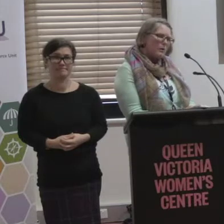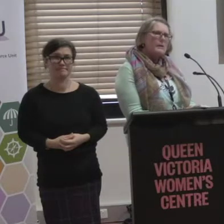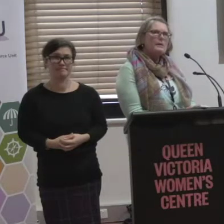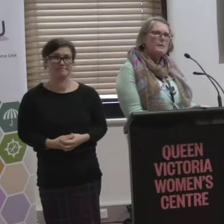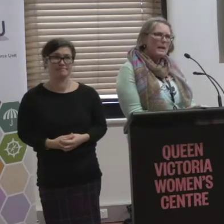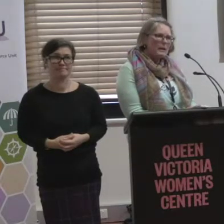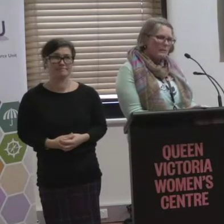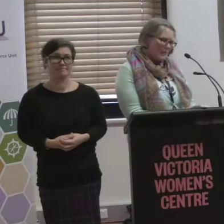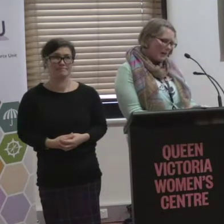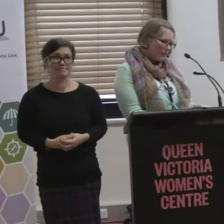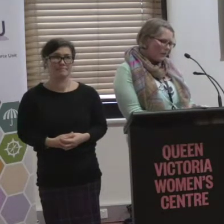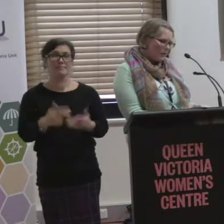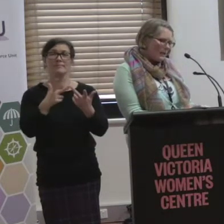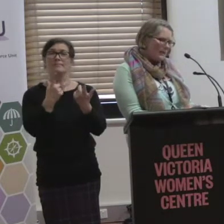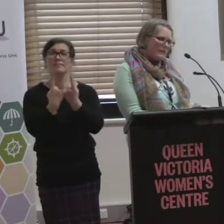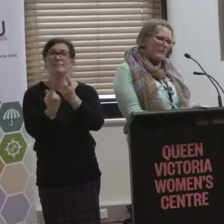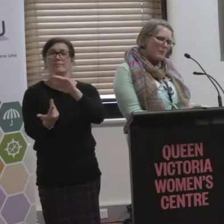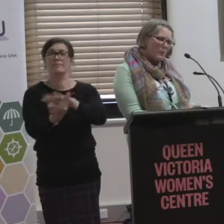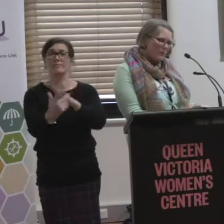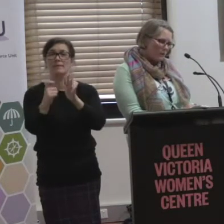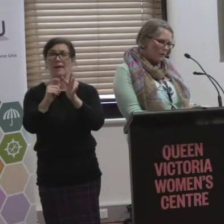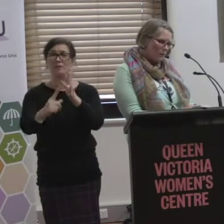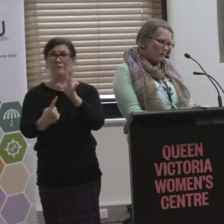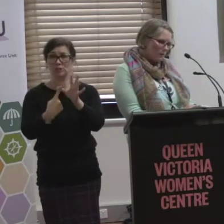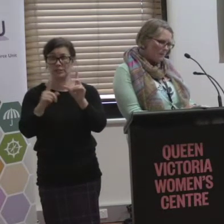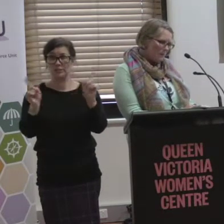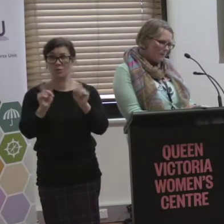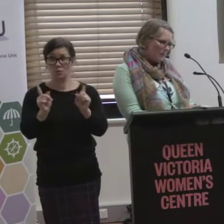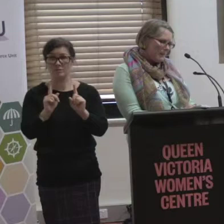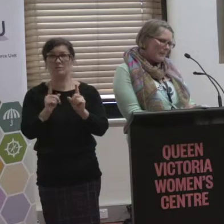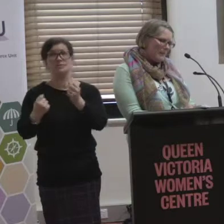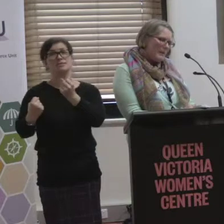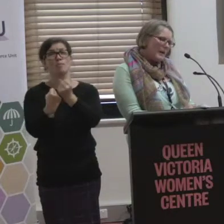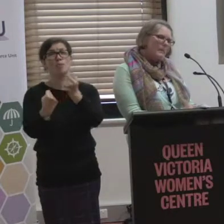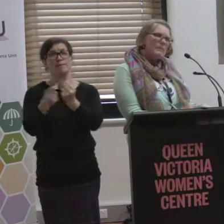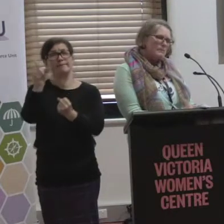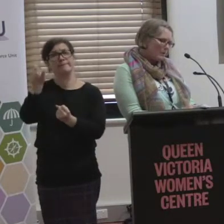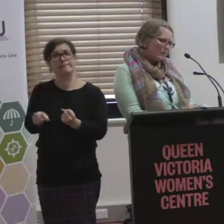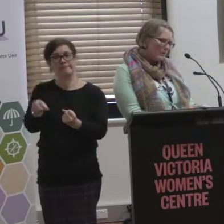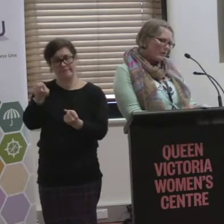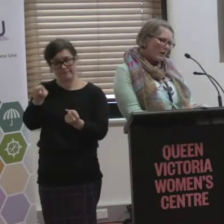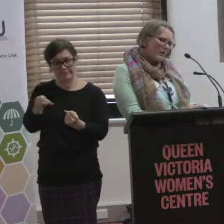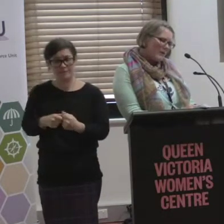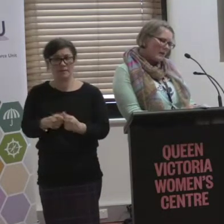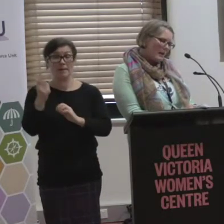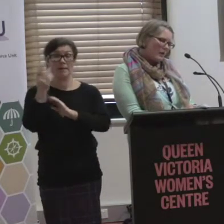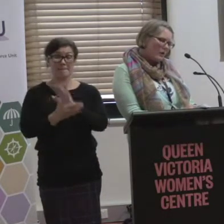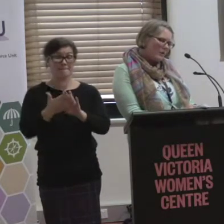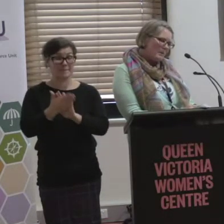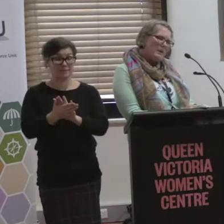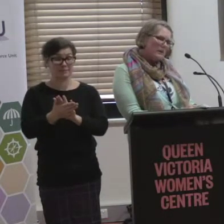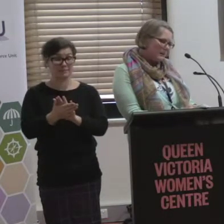another appointment that can be made under the Powers of Attorney Act is a supportive attorney appointment. And this promotes the rights